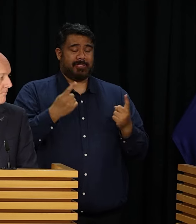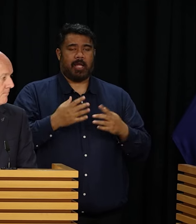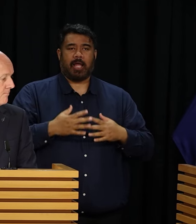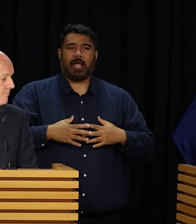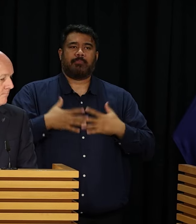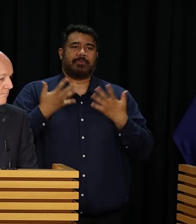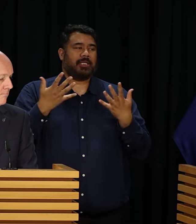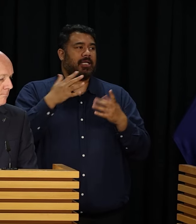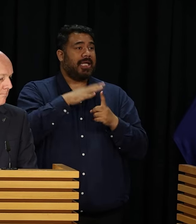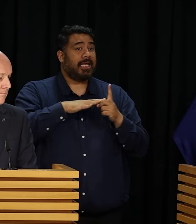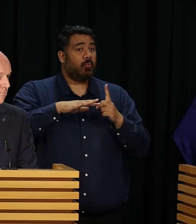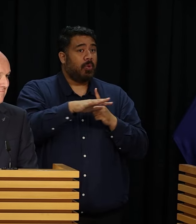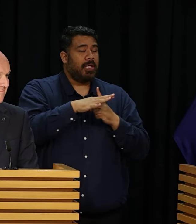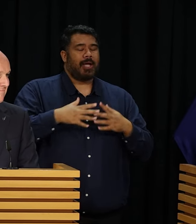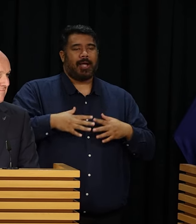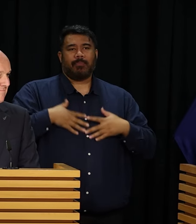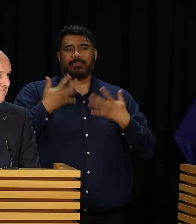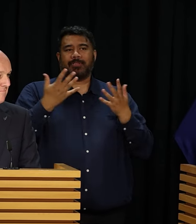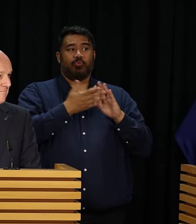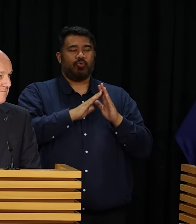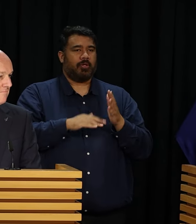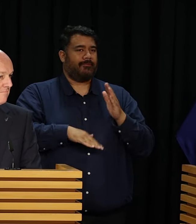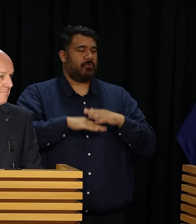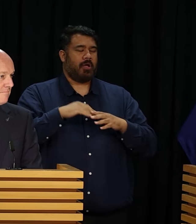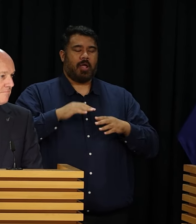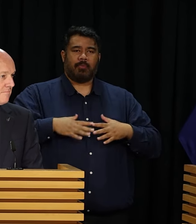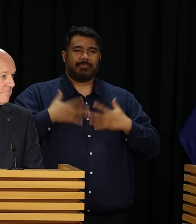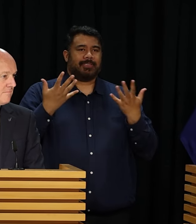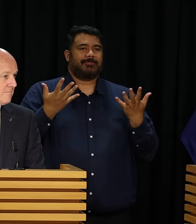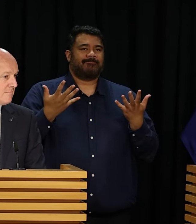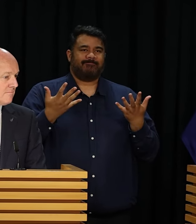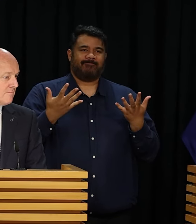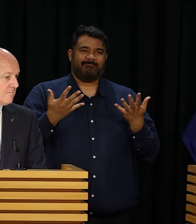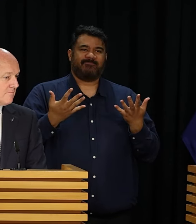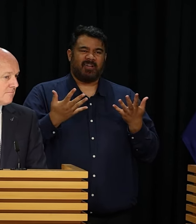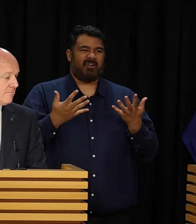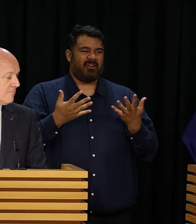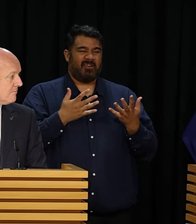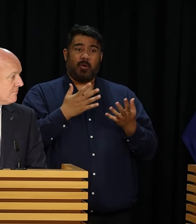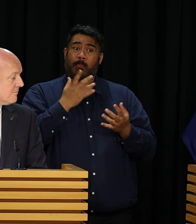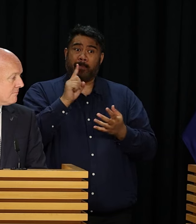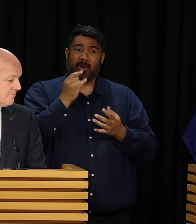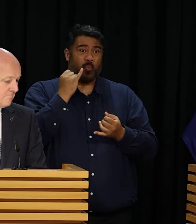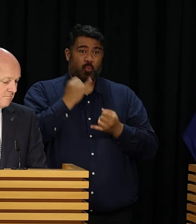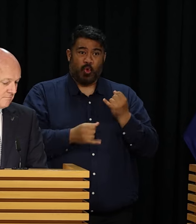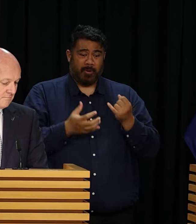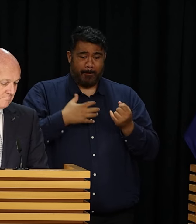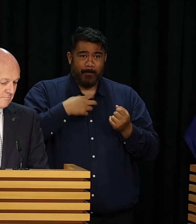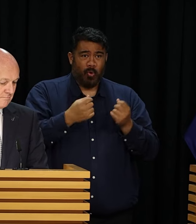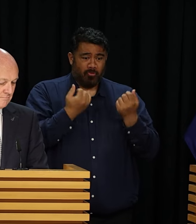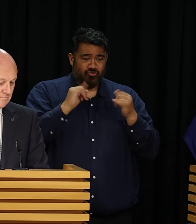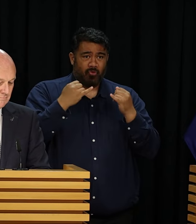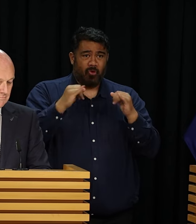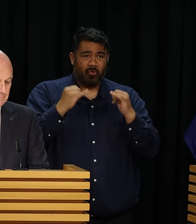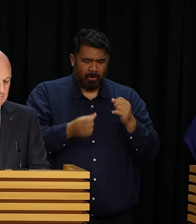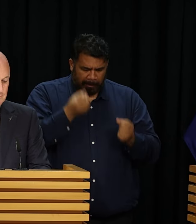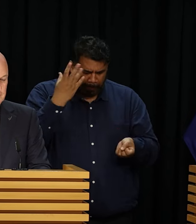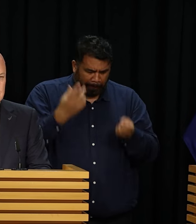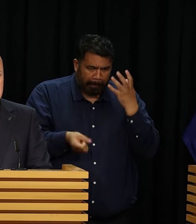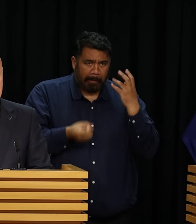local iwi and the wider community. But that was just the beginning. In December, I was informed that up to 20 schools could be in a similar